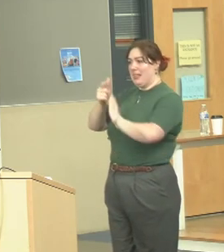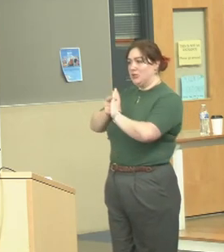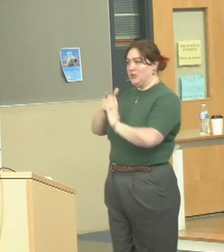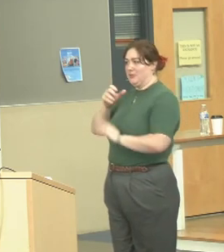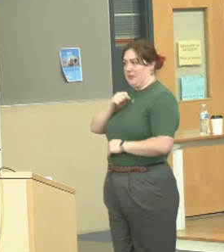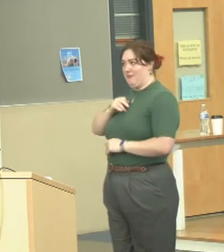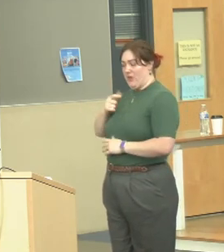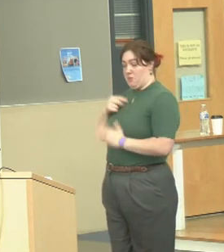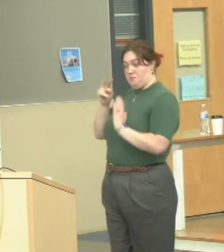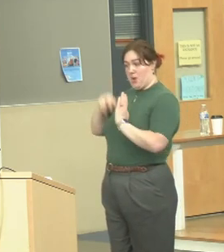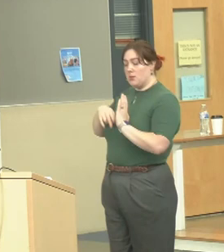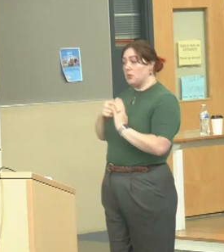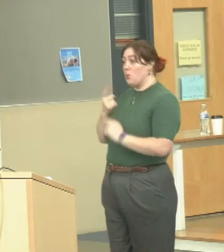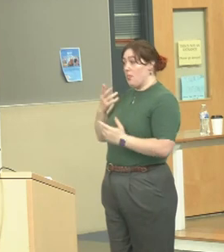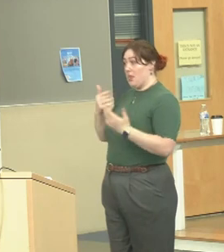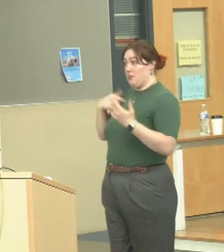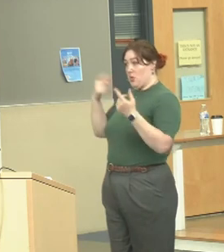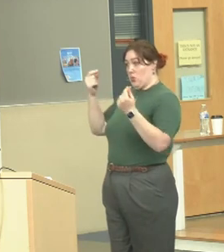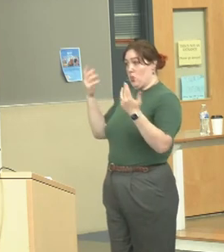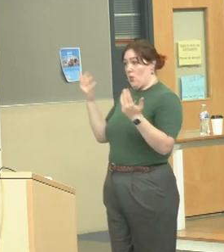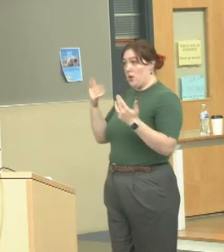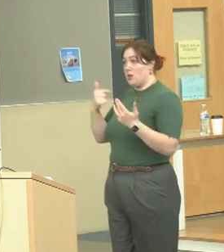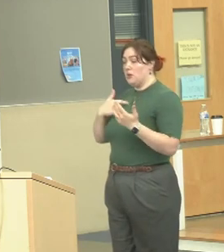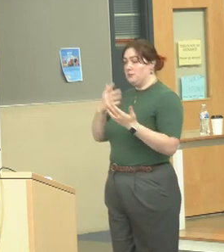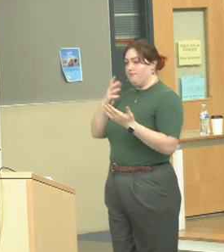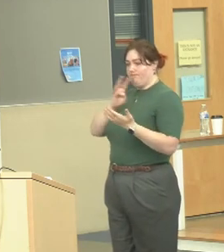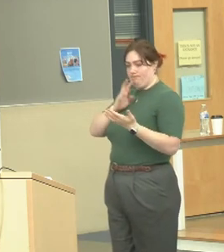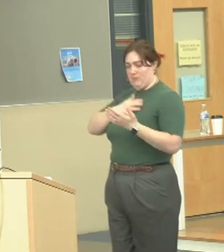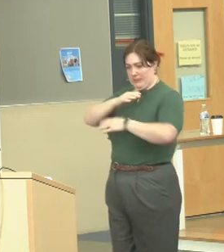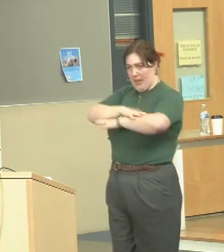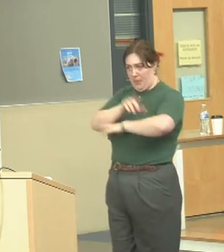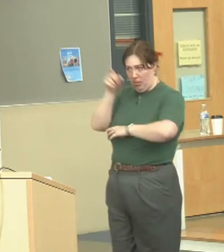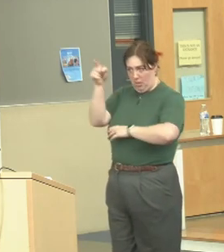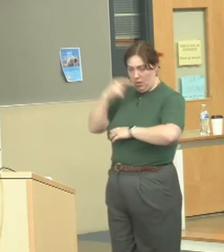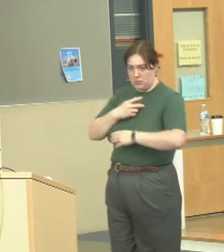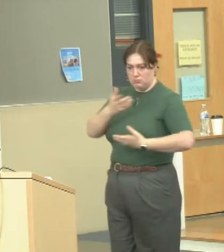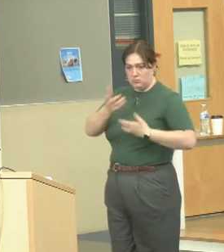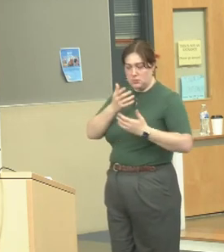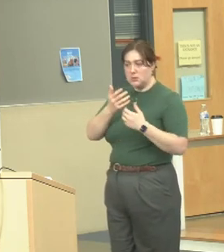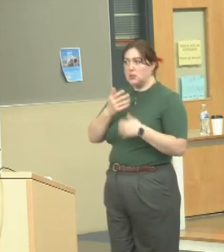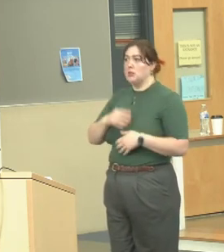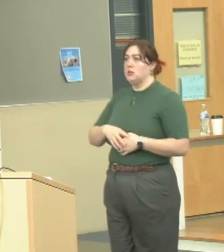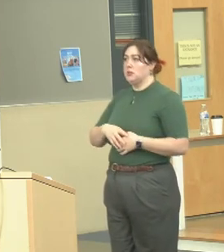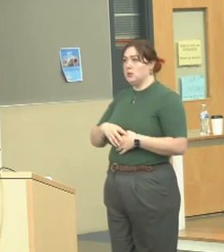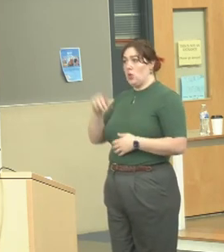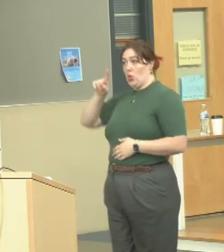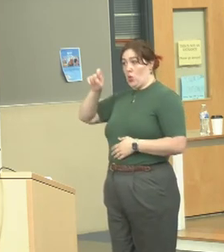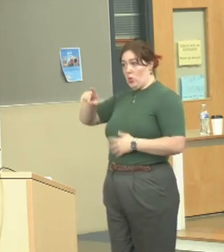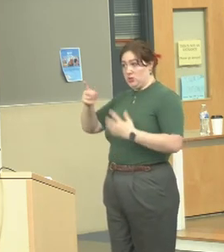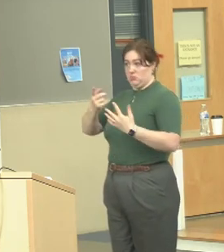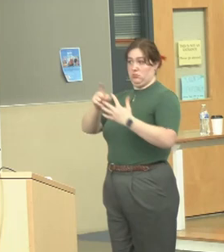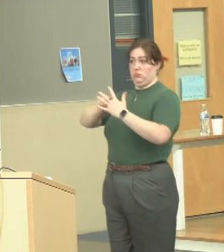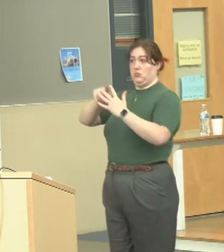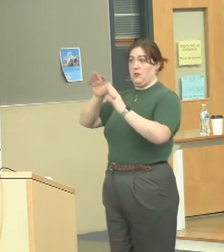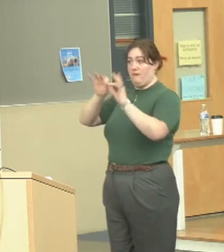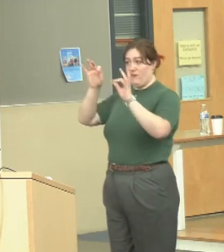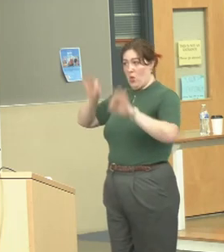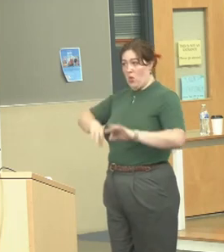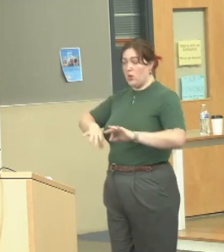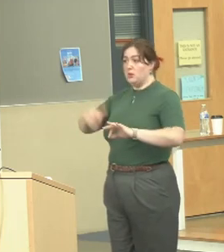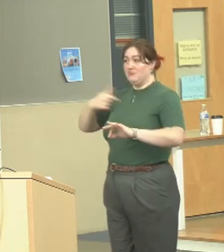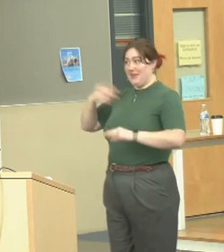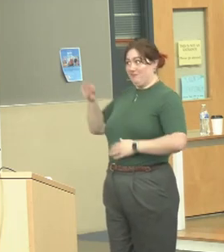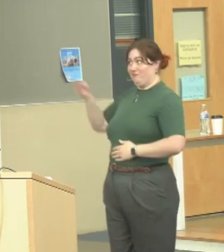I was able to do was to, and I was telling my table back there, the questions that are coming up in these forums, I'm passing those along